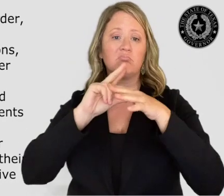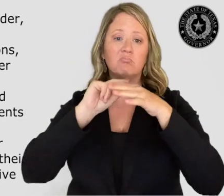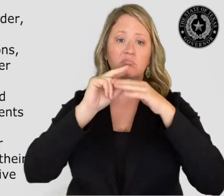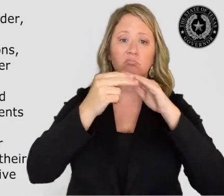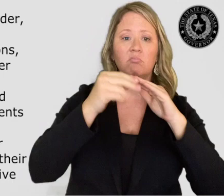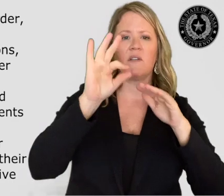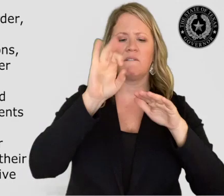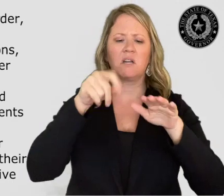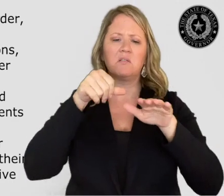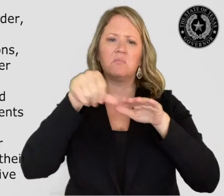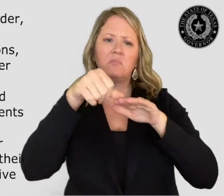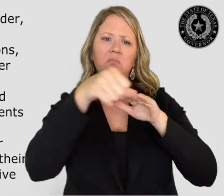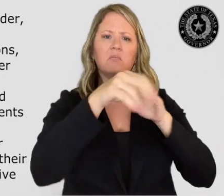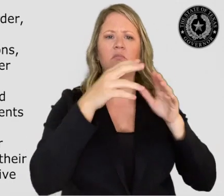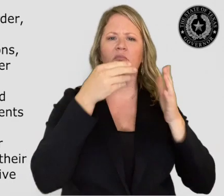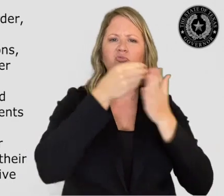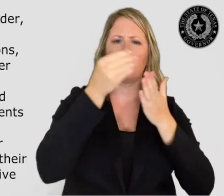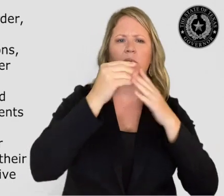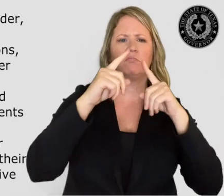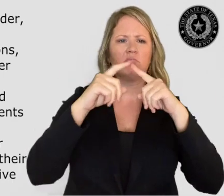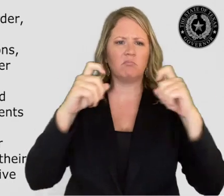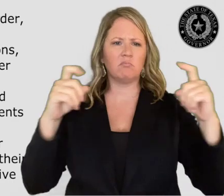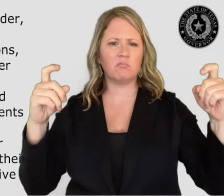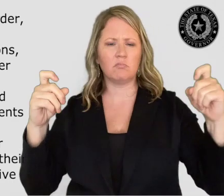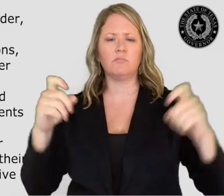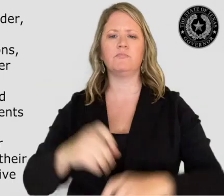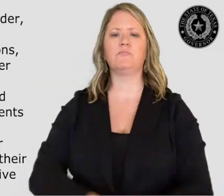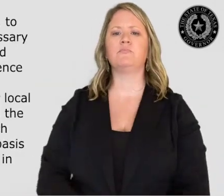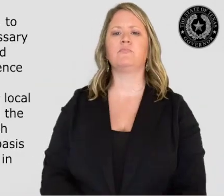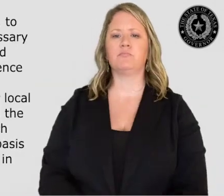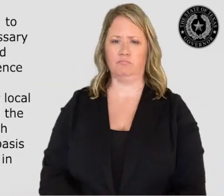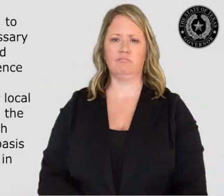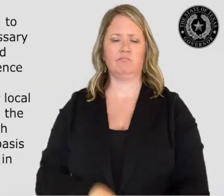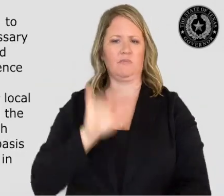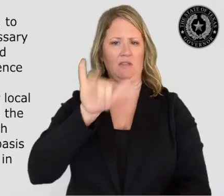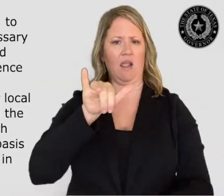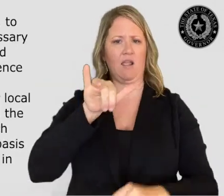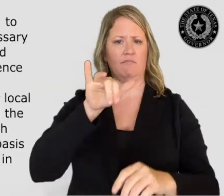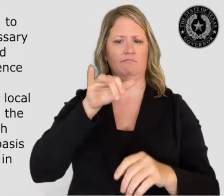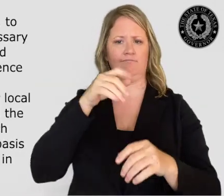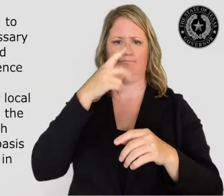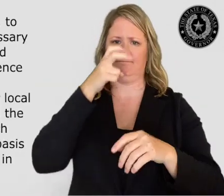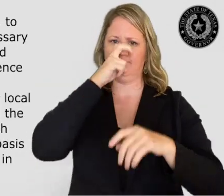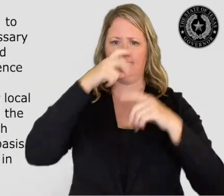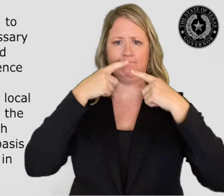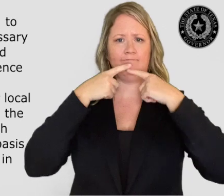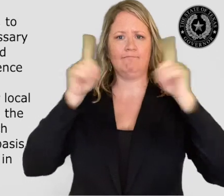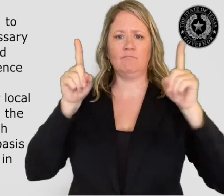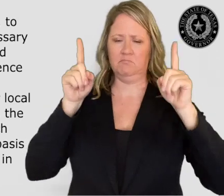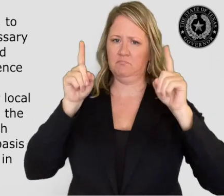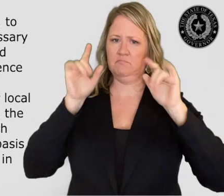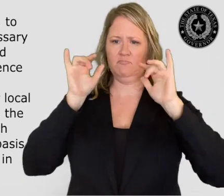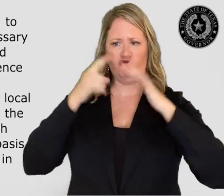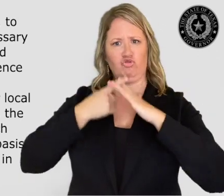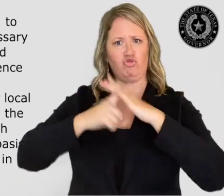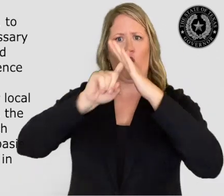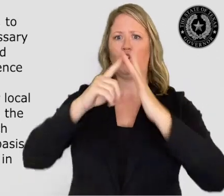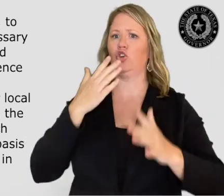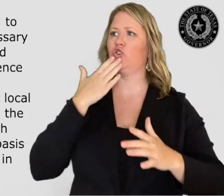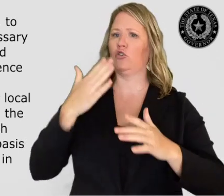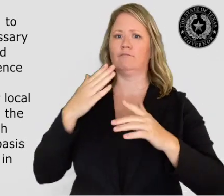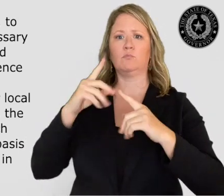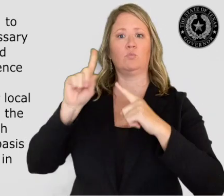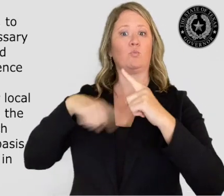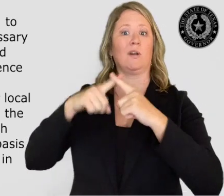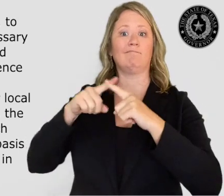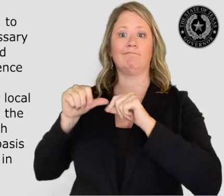licensed cosmetologists or barbers practice their trade, is retroactive to April 2, 2020, to the extent necessary to supersede and